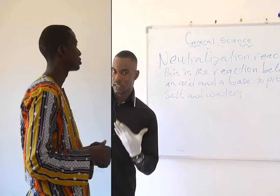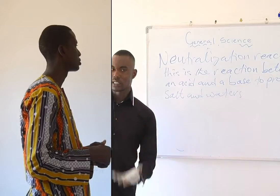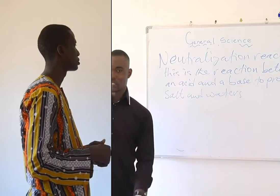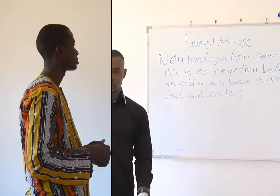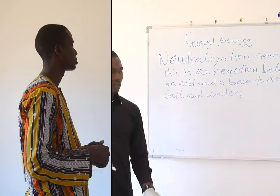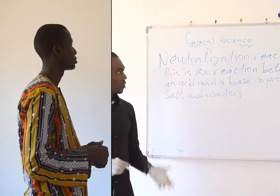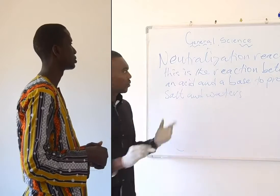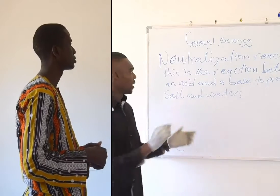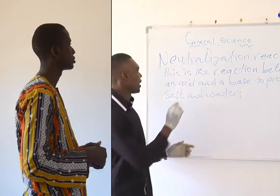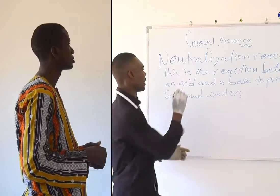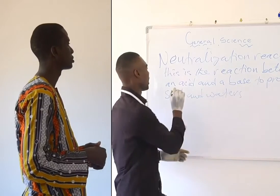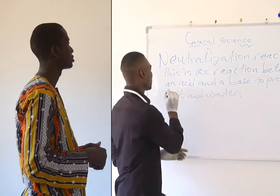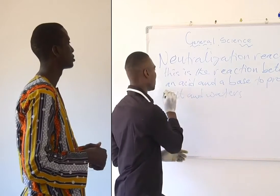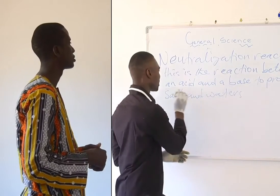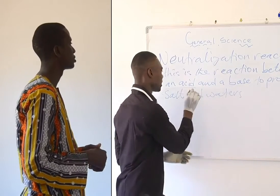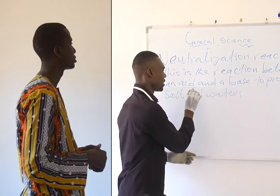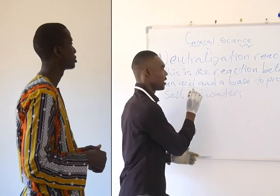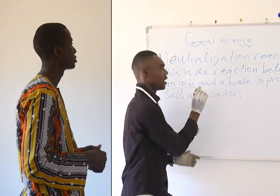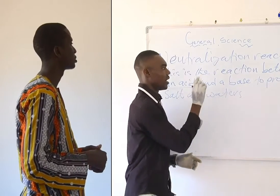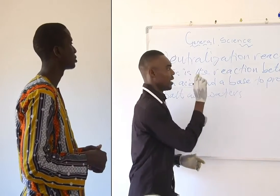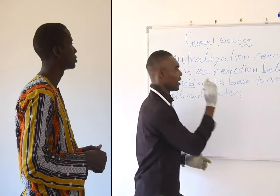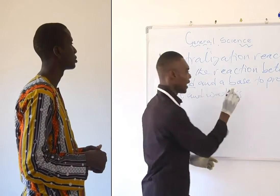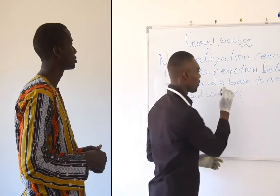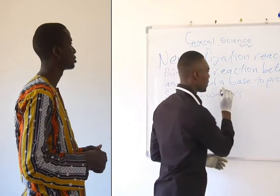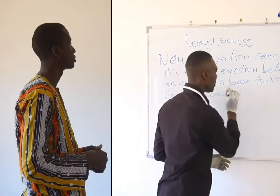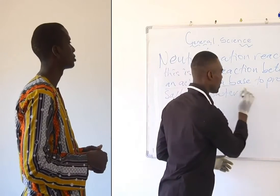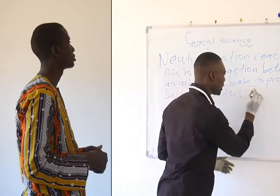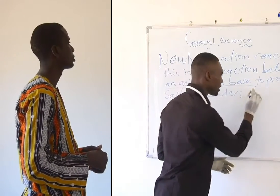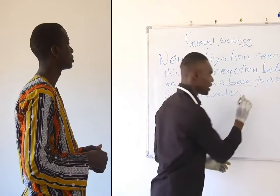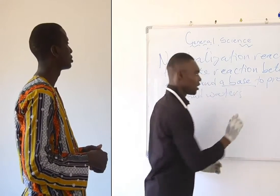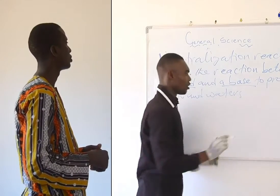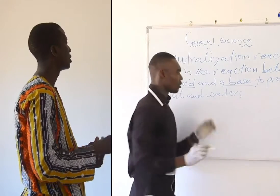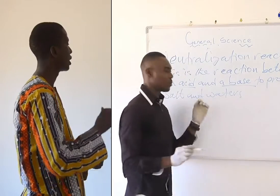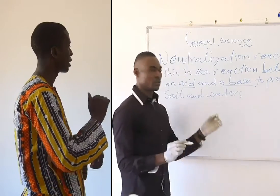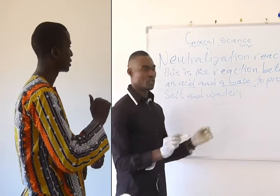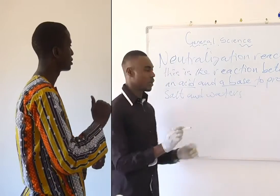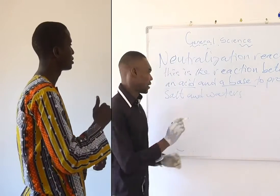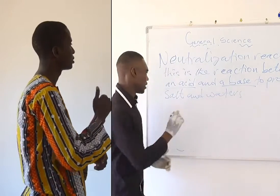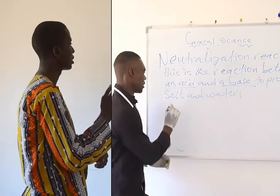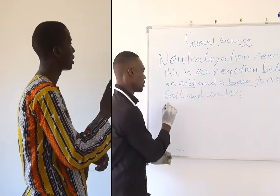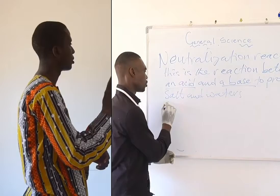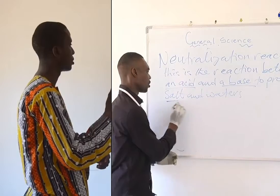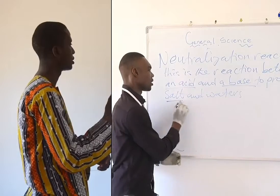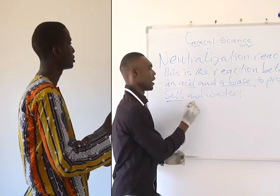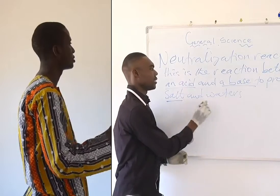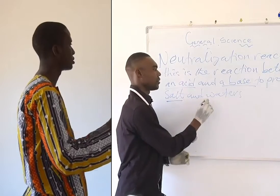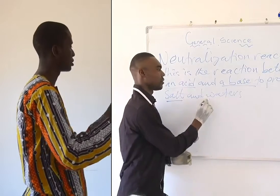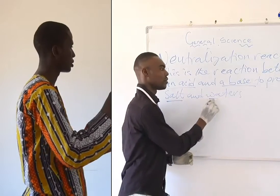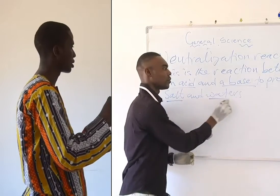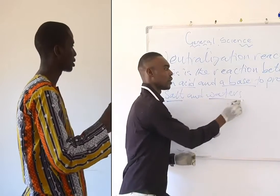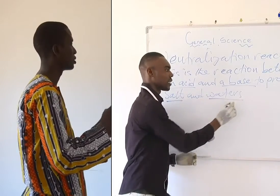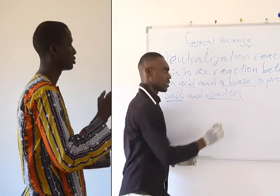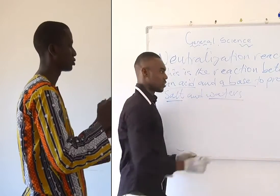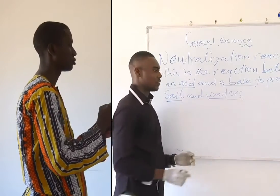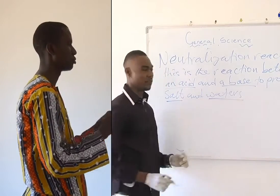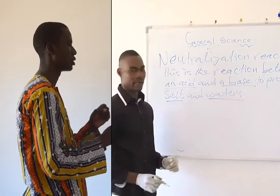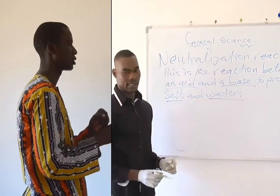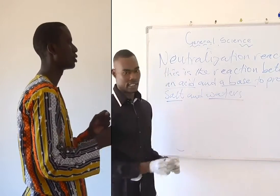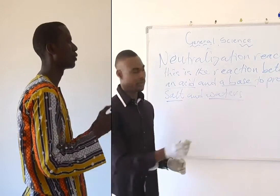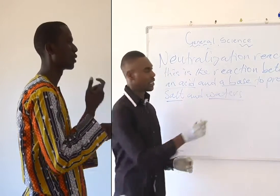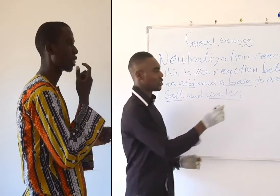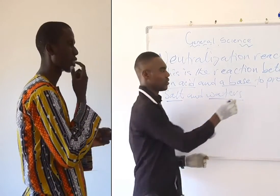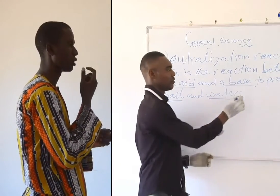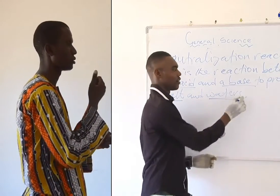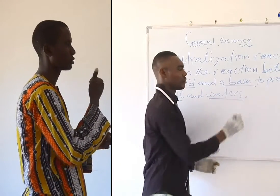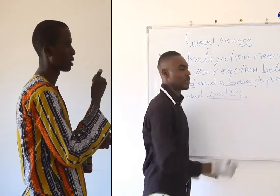called neutralization. When an acid reacts with a base to produce what? Salt and water. So never forget